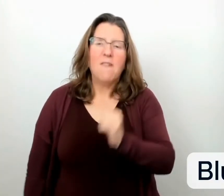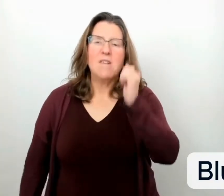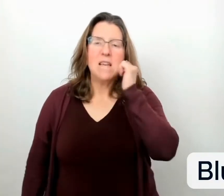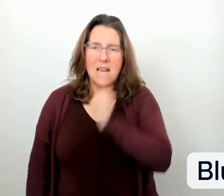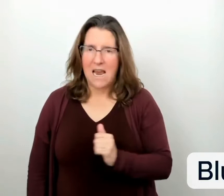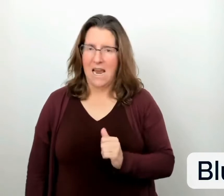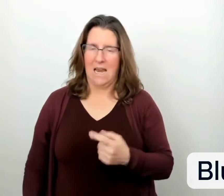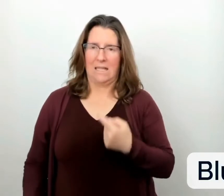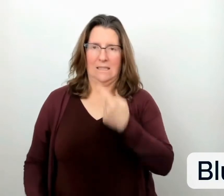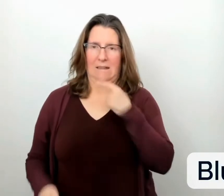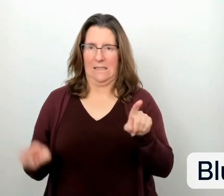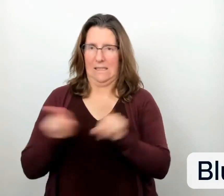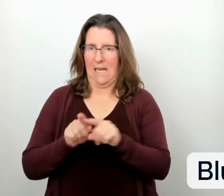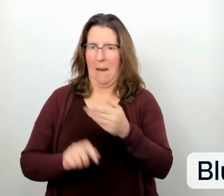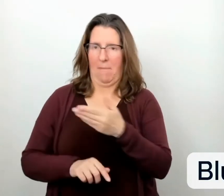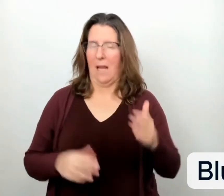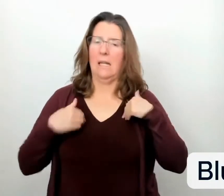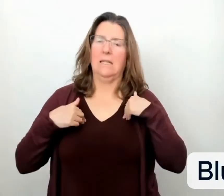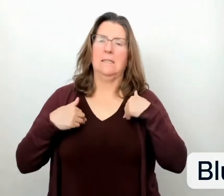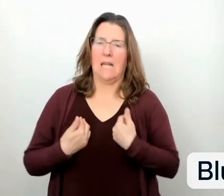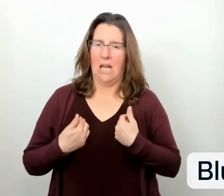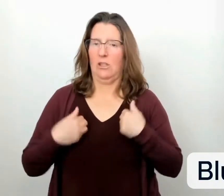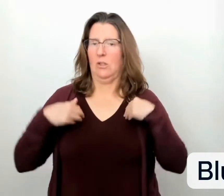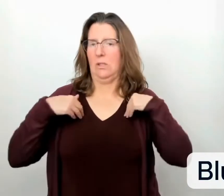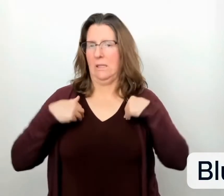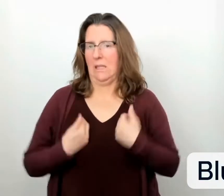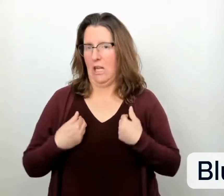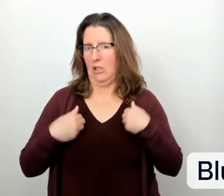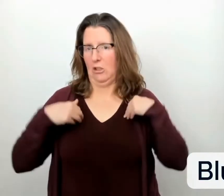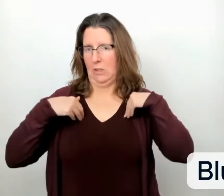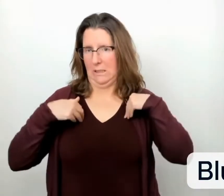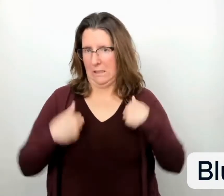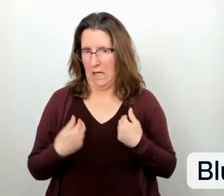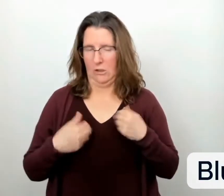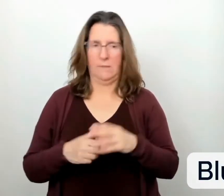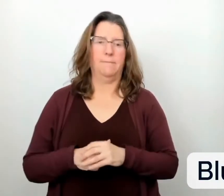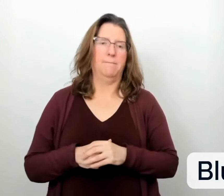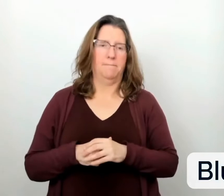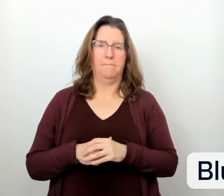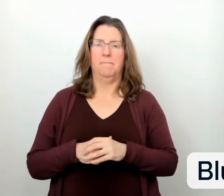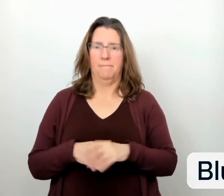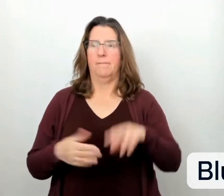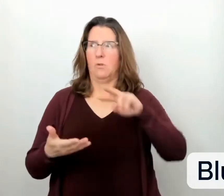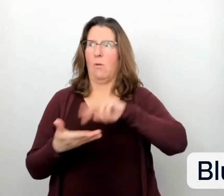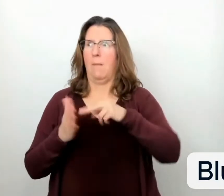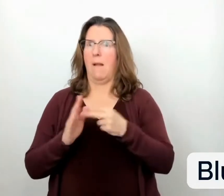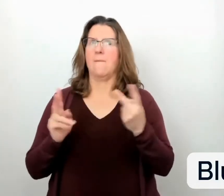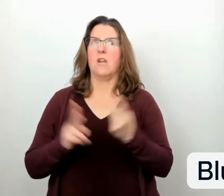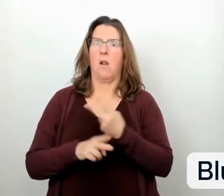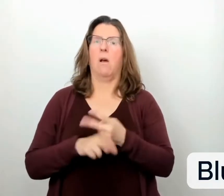Every single day he would say he was tired. Every day he said the same exact thing. So I